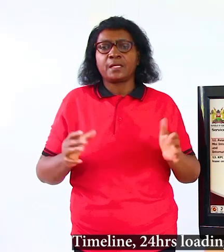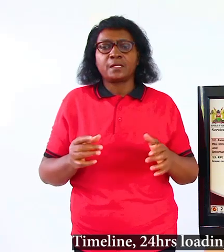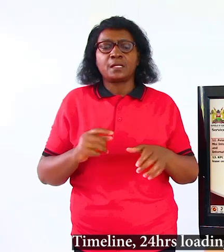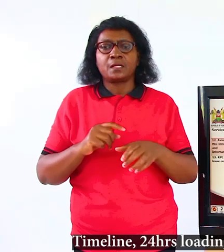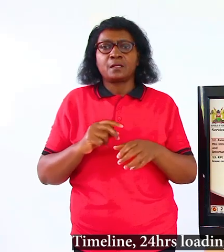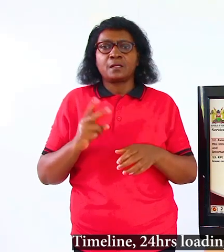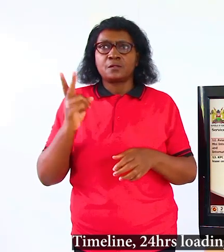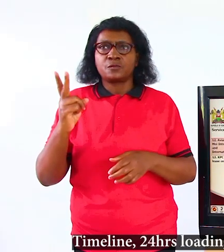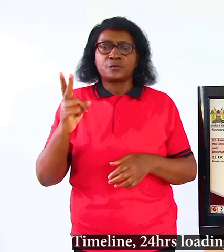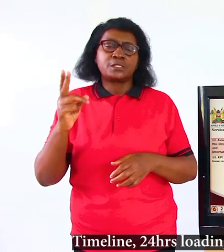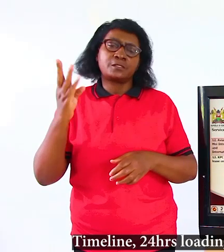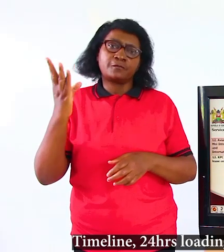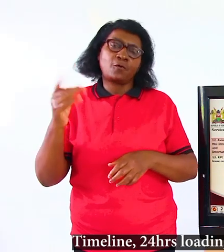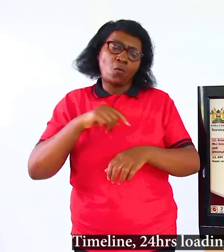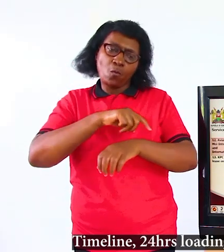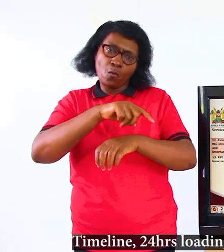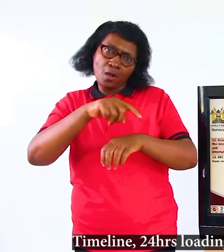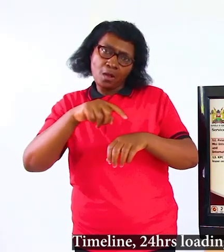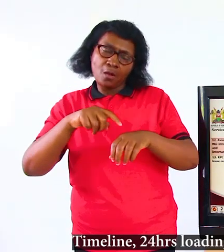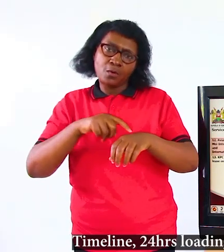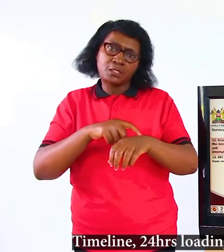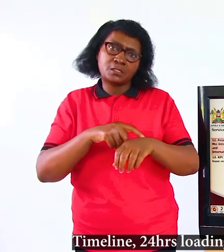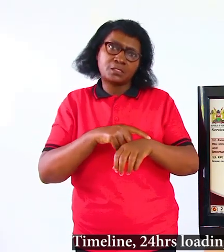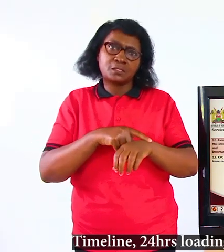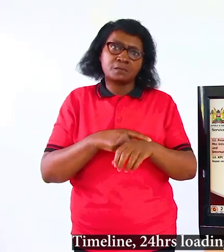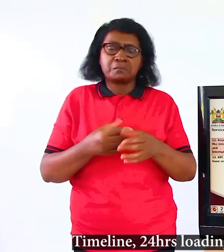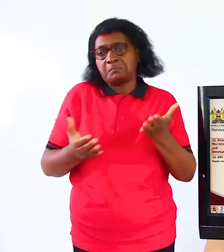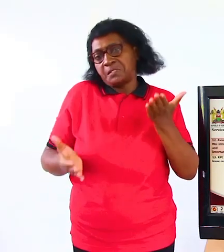loading as per plane demands.